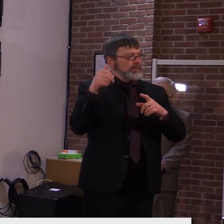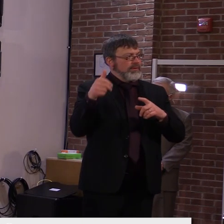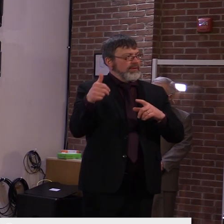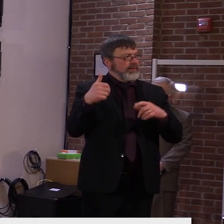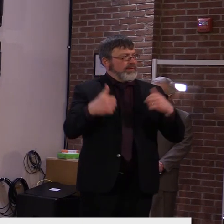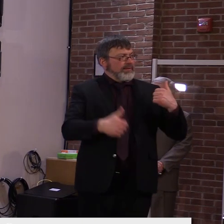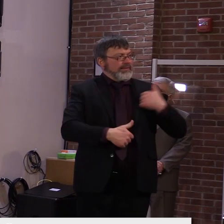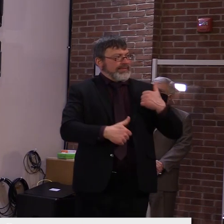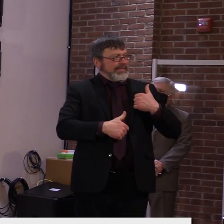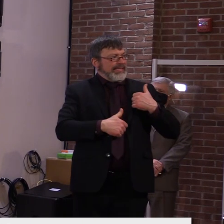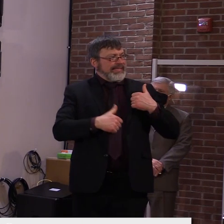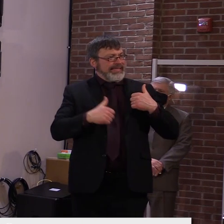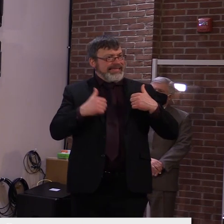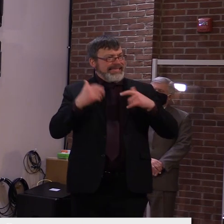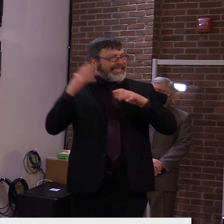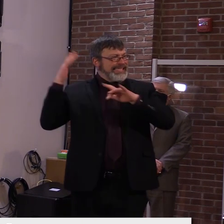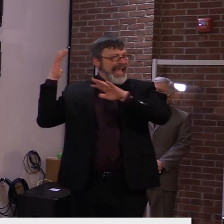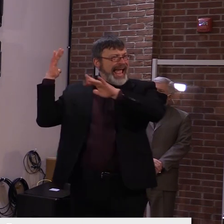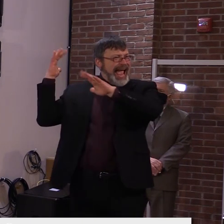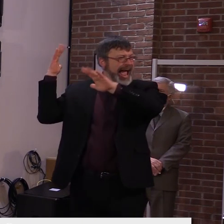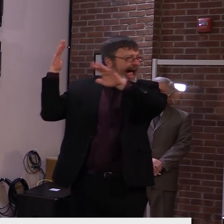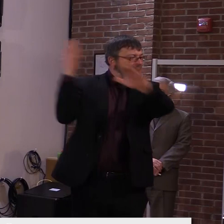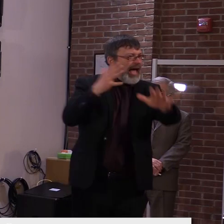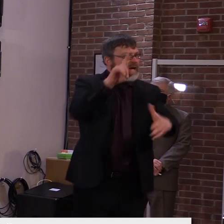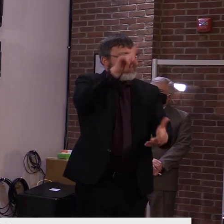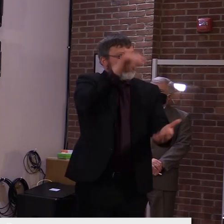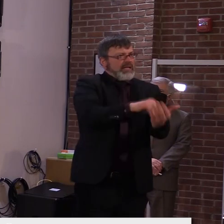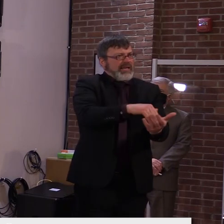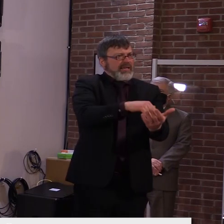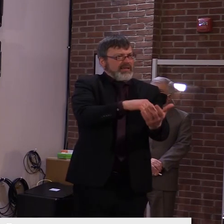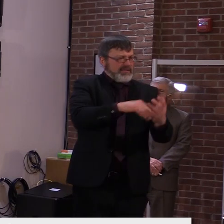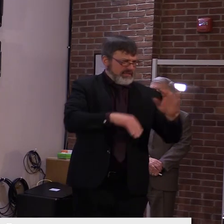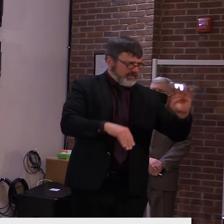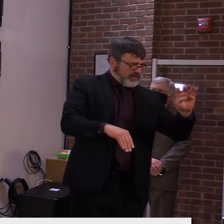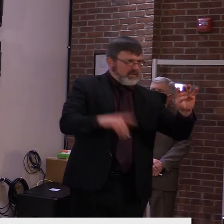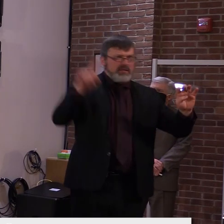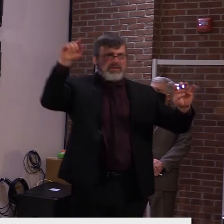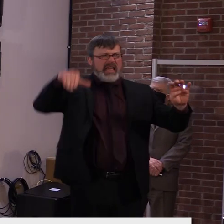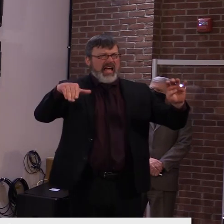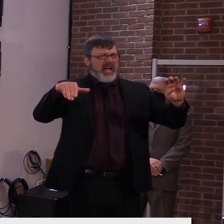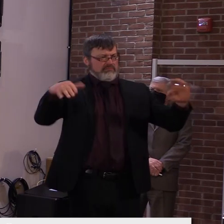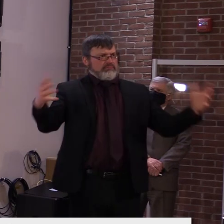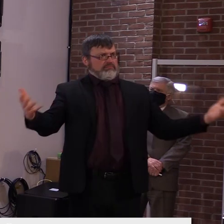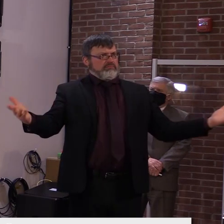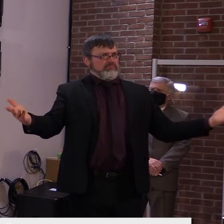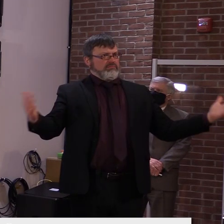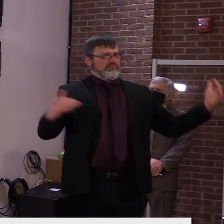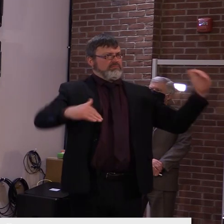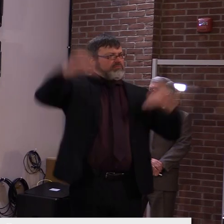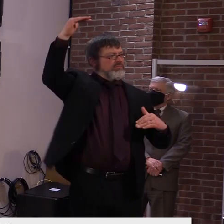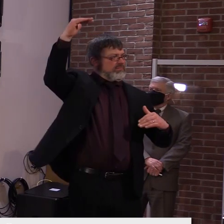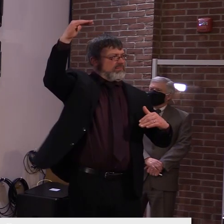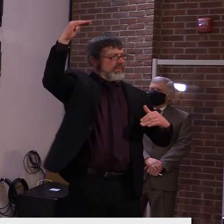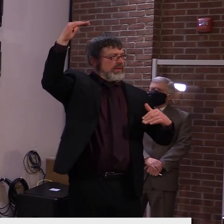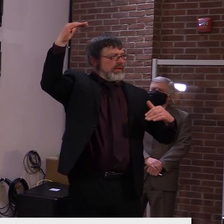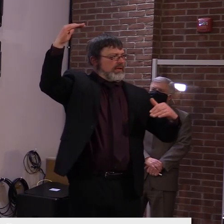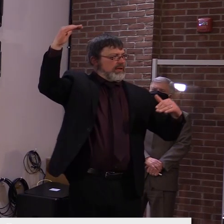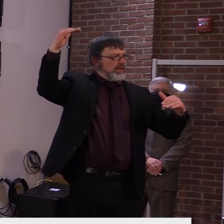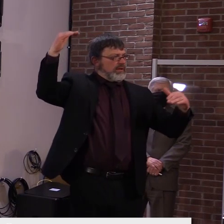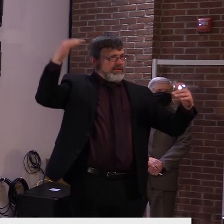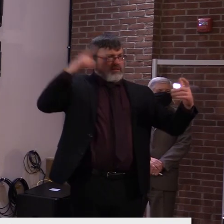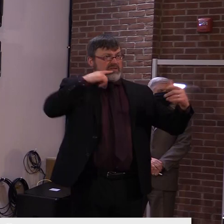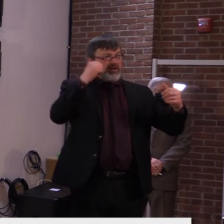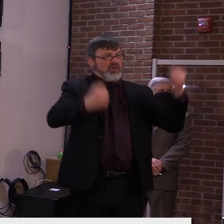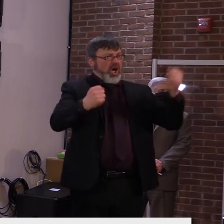sent home while hundreds and hundreds of veterans were still lined up in cars in both directions on Pearl Street trying to get into the